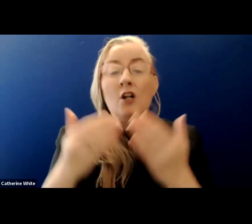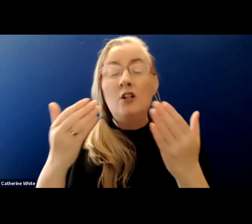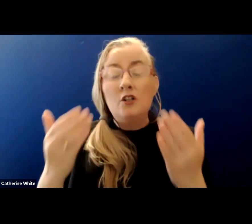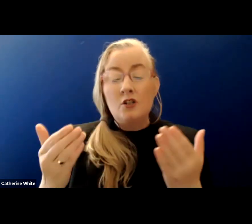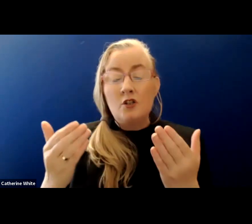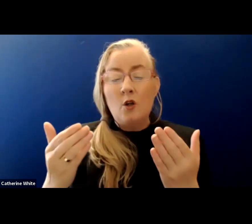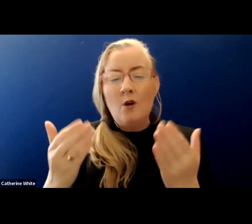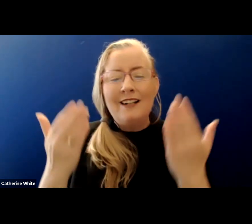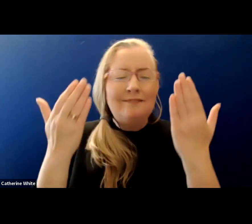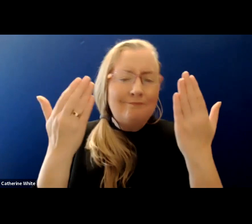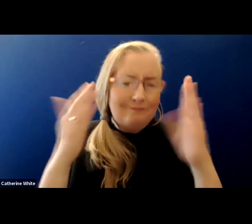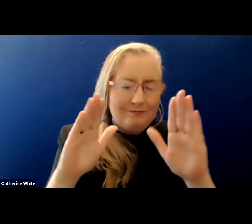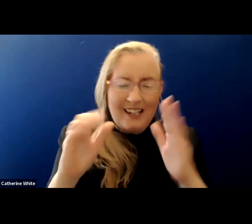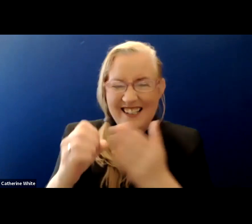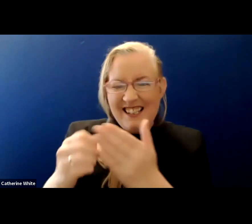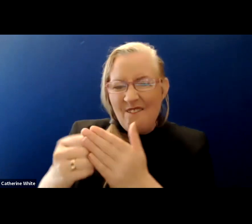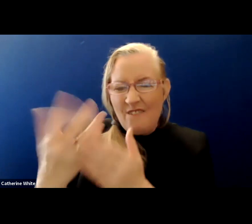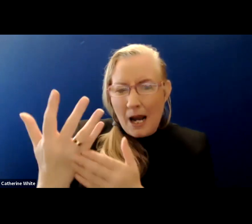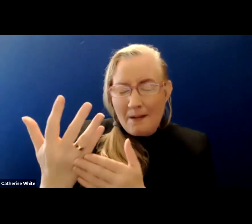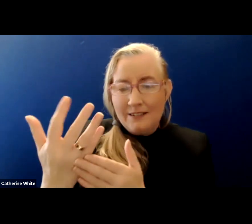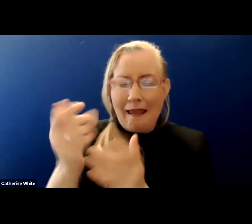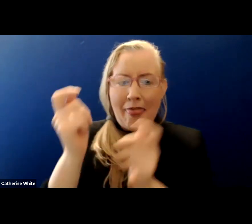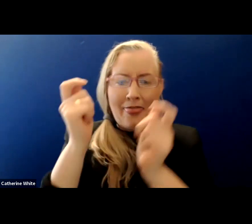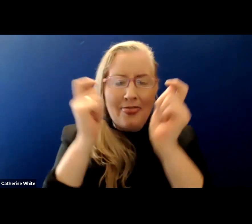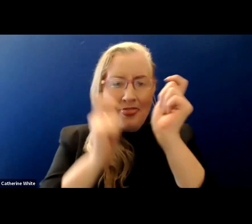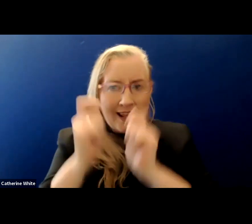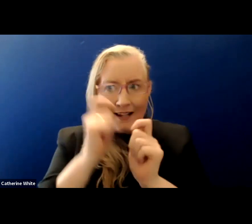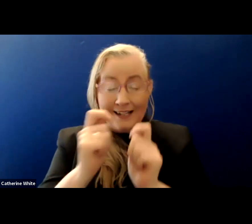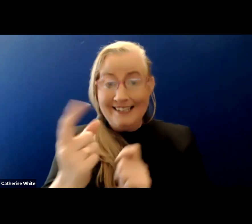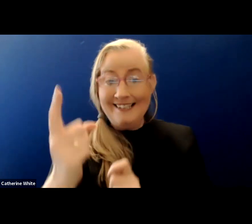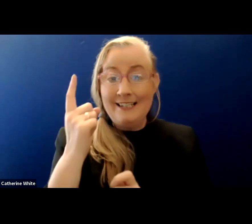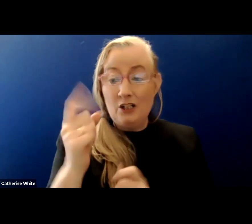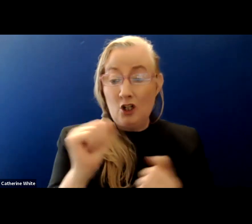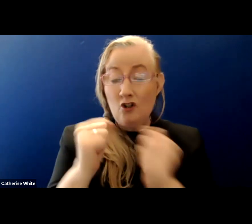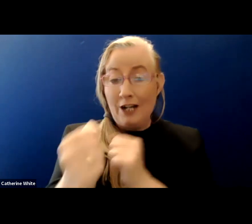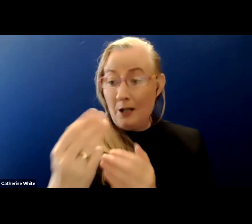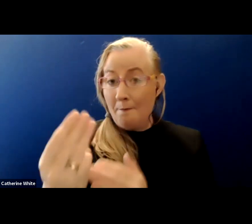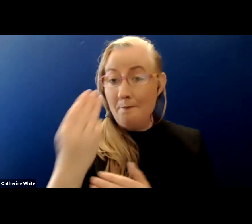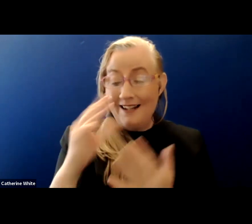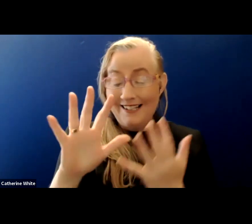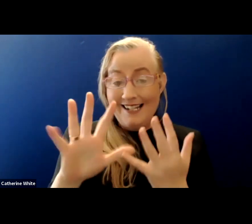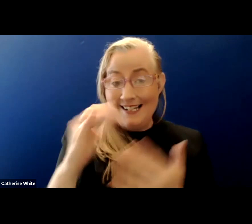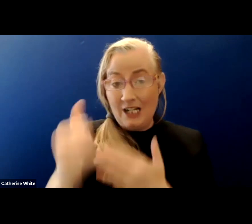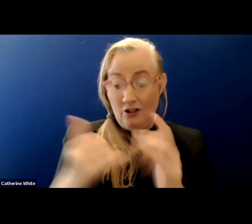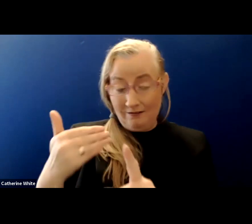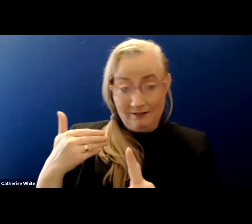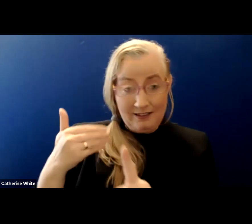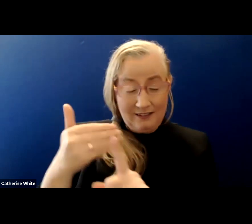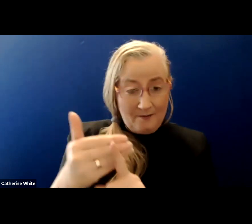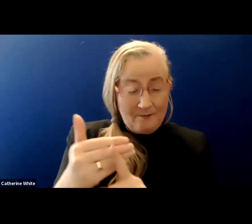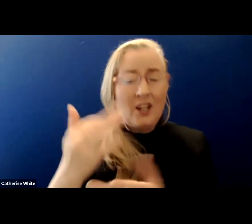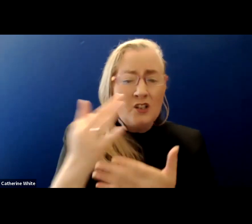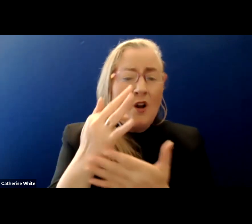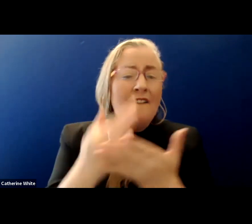illustrate the developments and how much thinking on this has changed over the last decade or so, shortly, well, a couple of